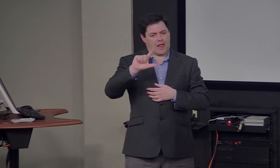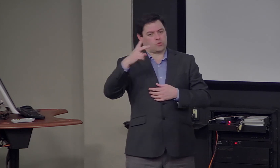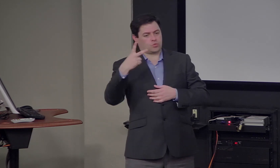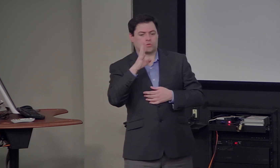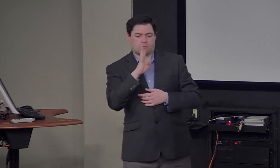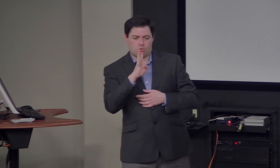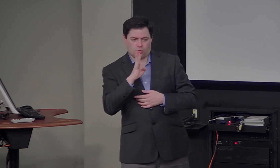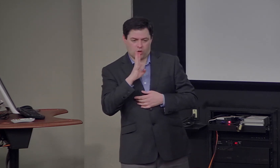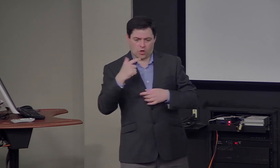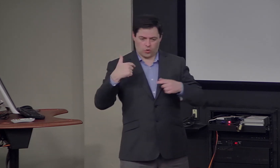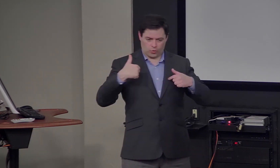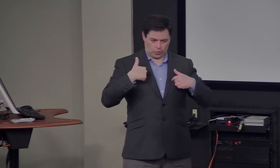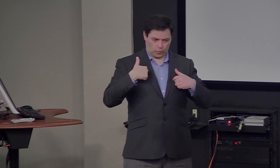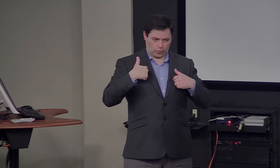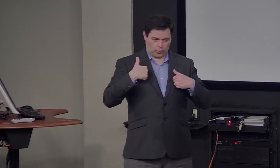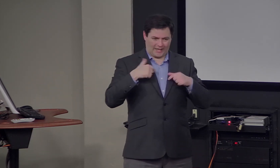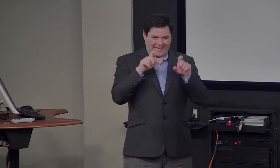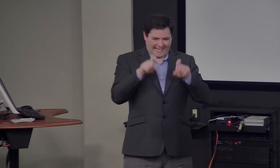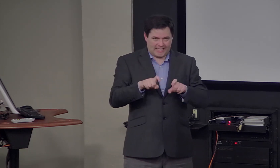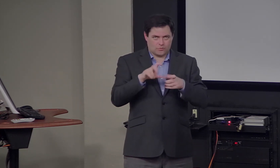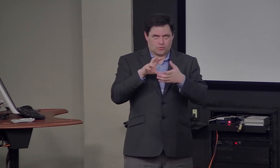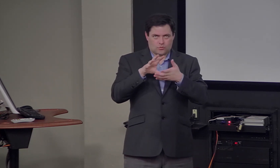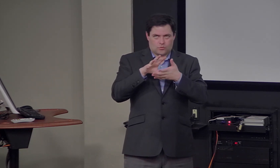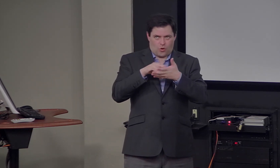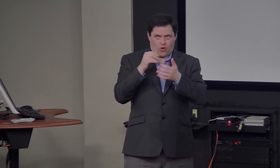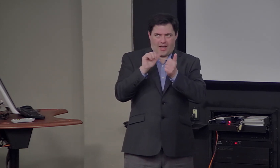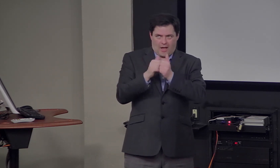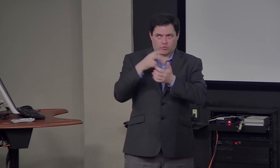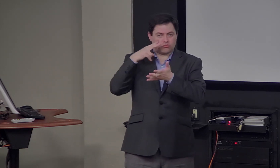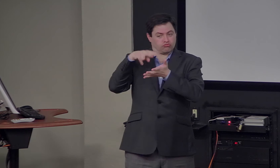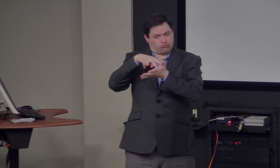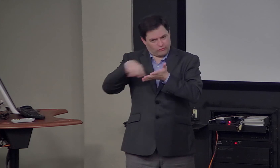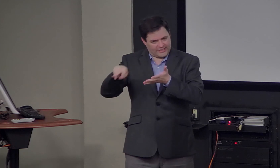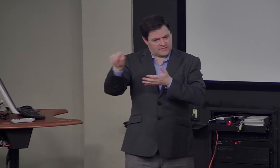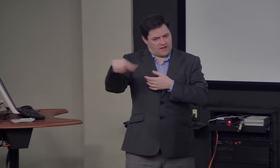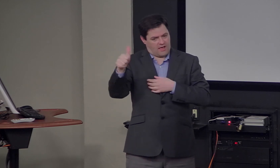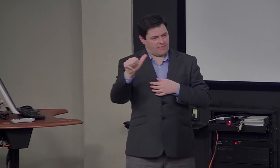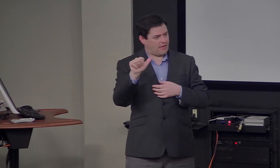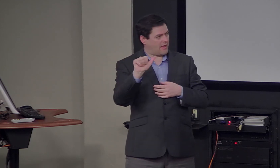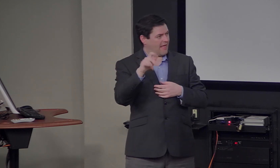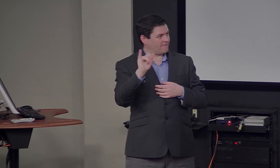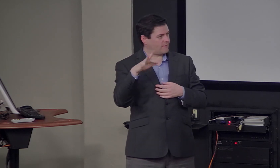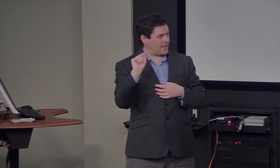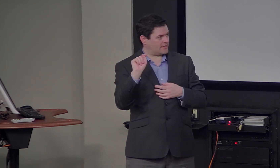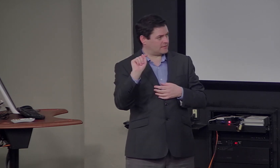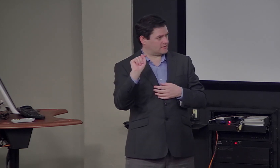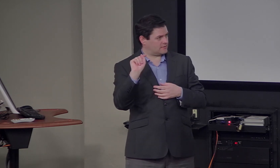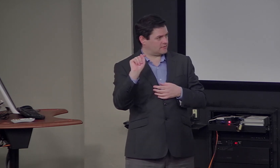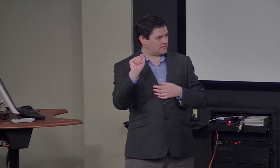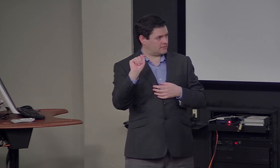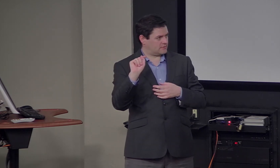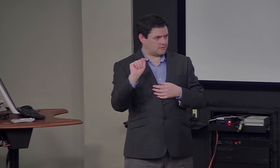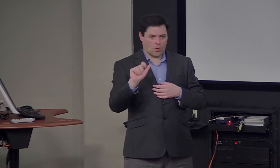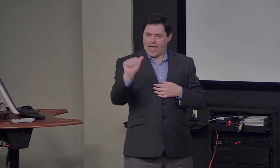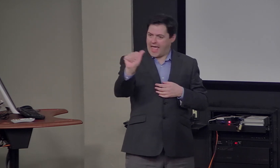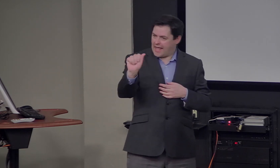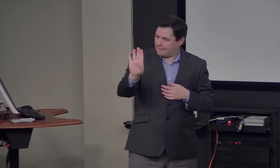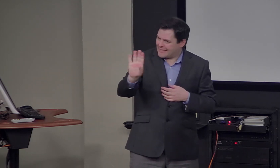learning. If you're looking at a spoken L2, or do you have the ability to read another